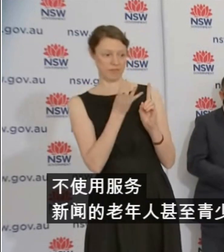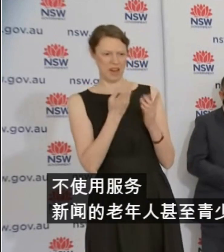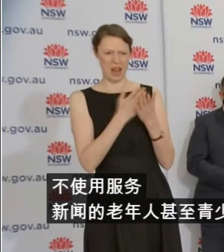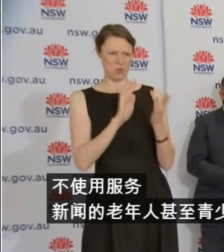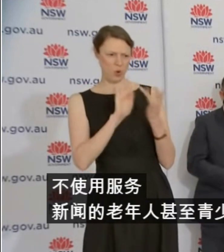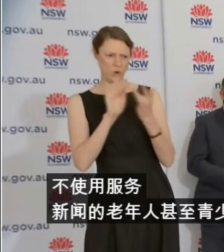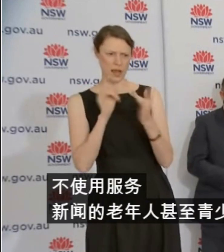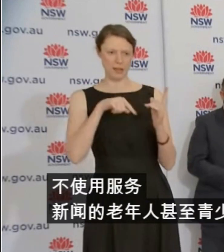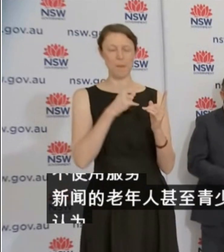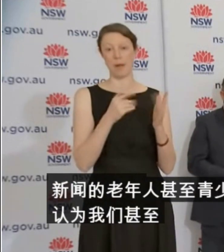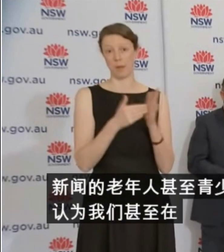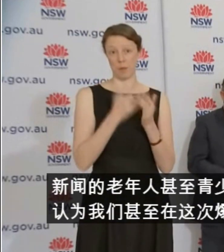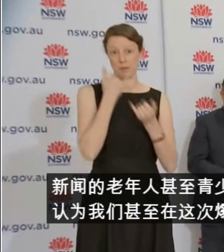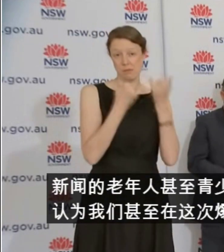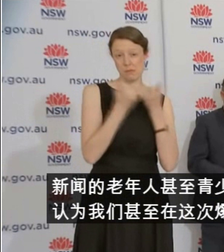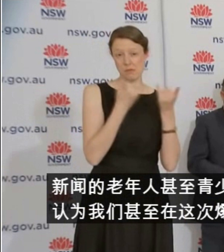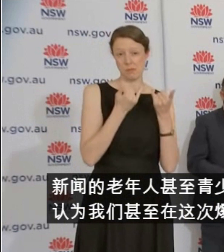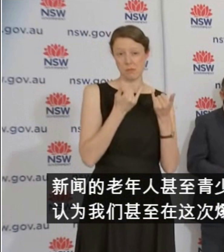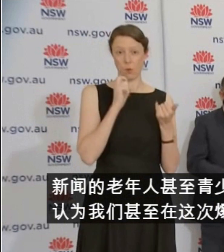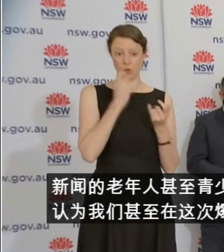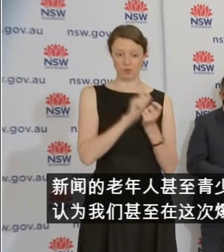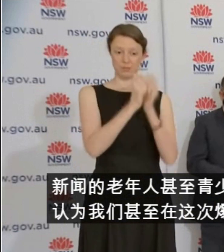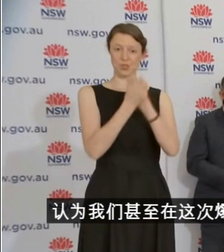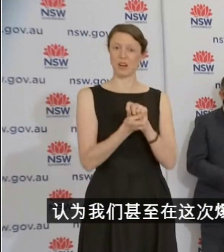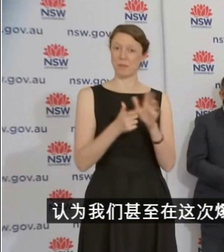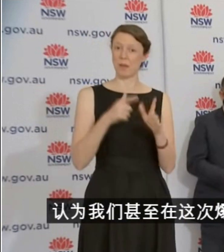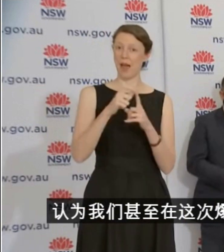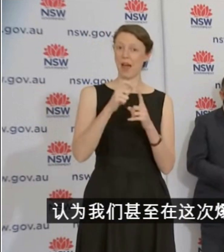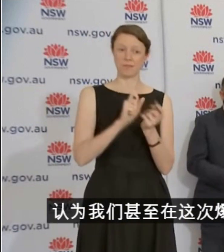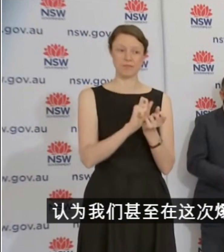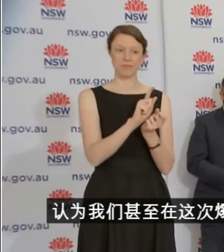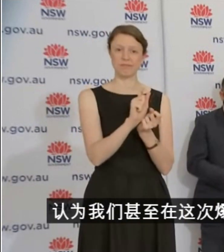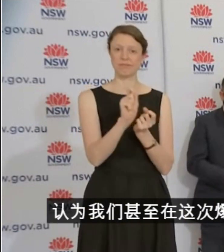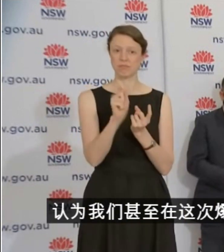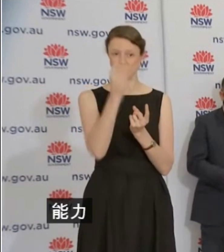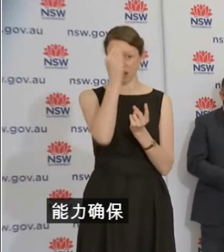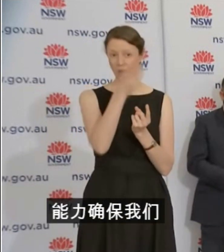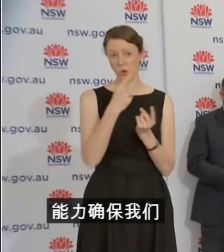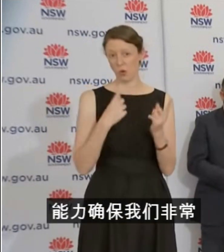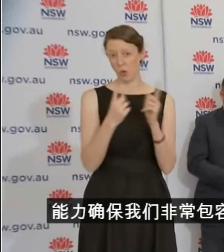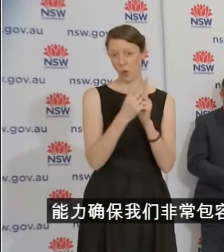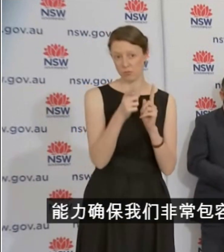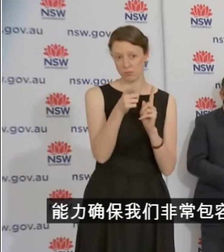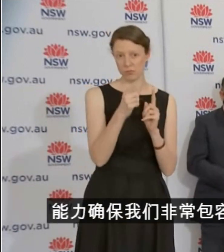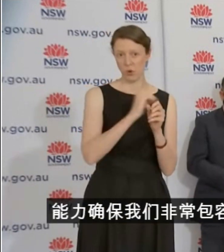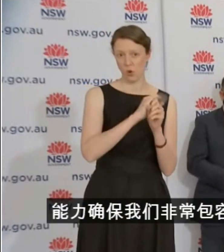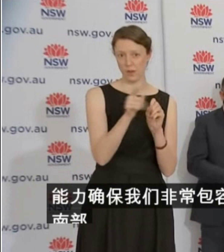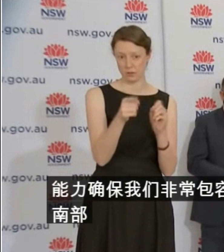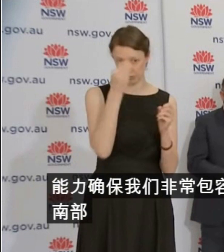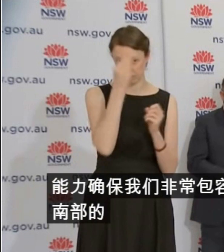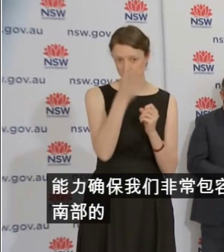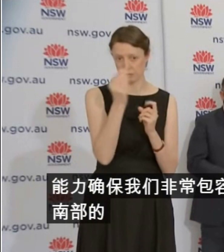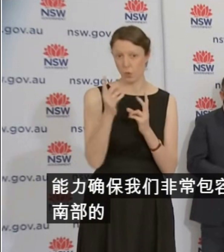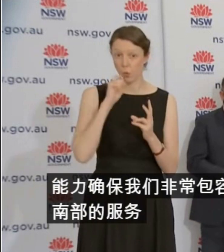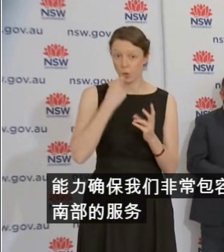even teenagers, for instance? Oh, look, I think what we've demonstrated even before this outbreak is our ability to make sure that we're very inclusive with